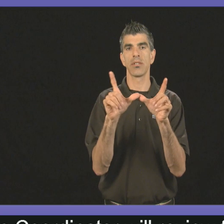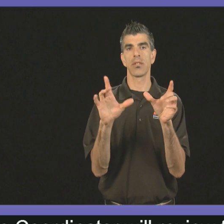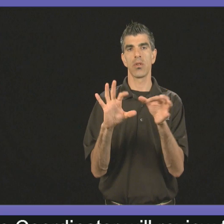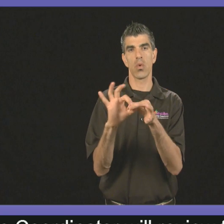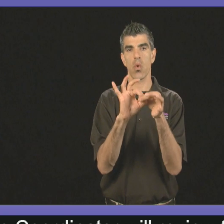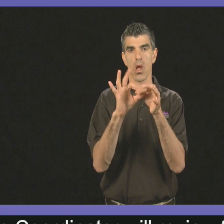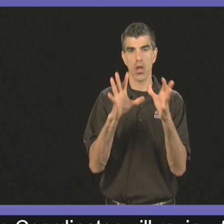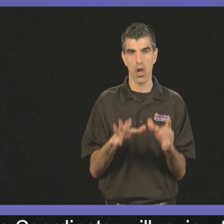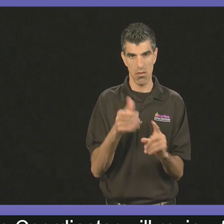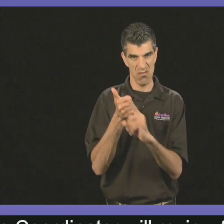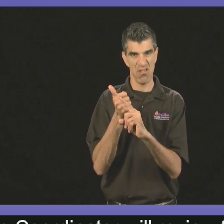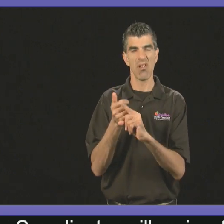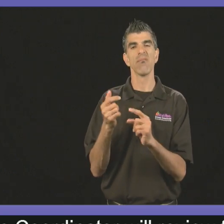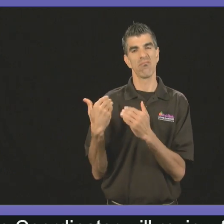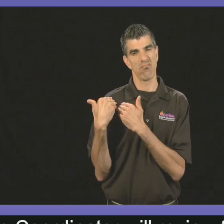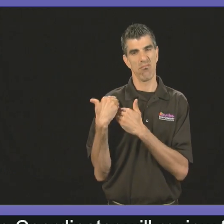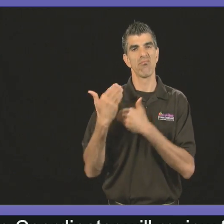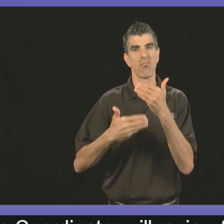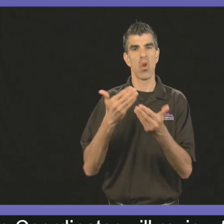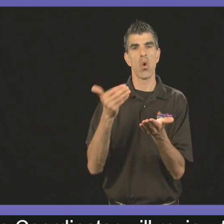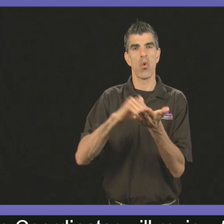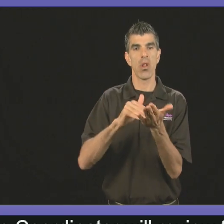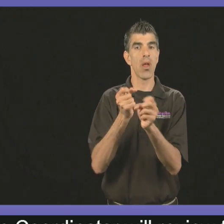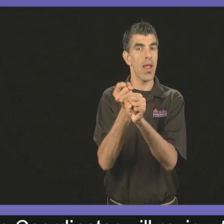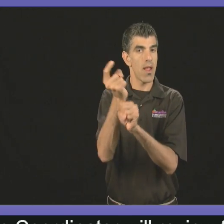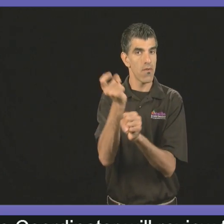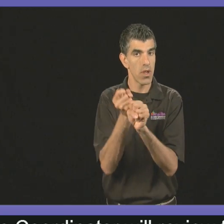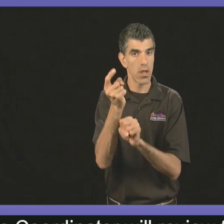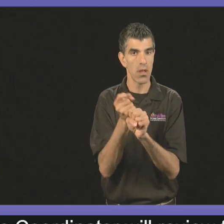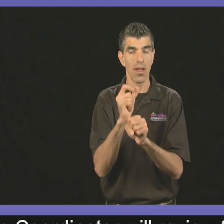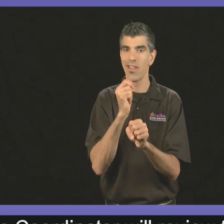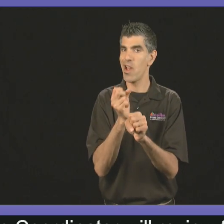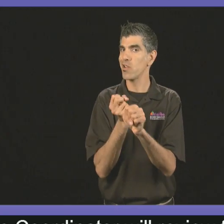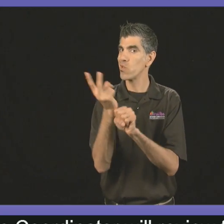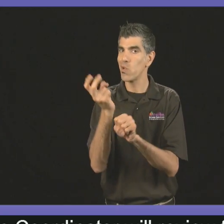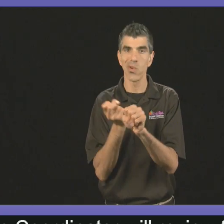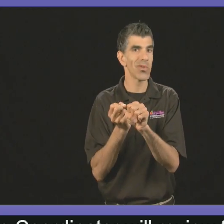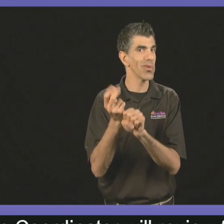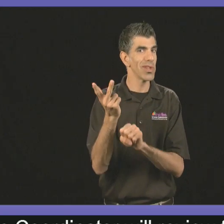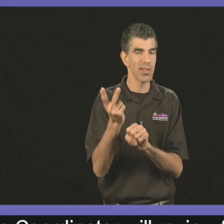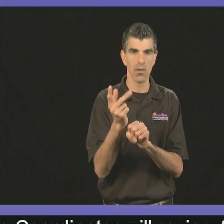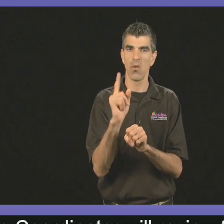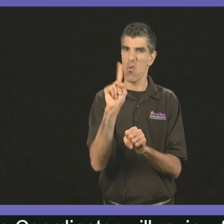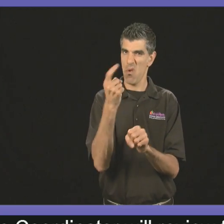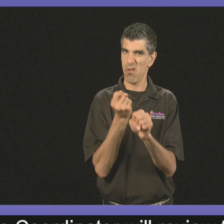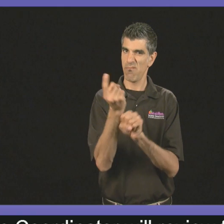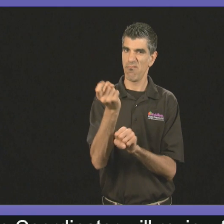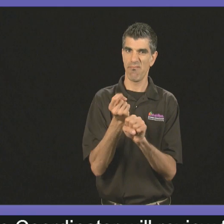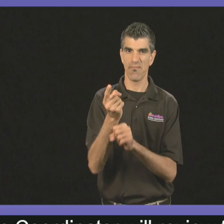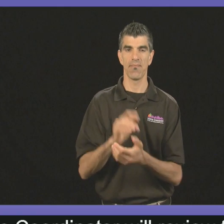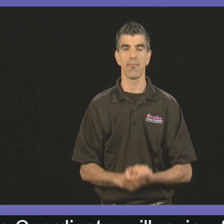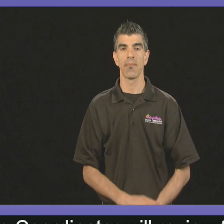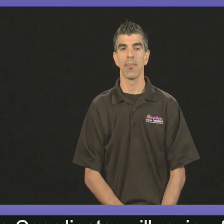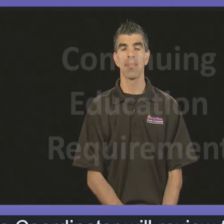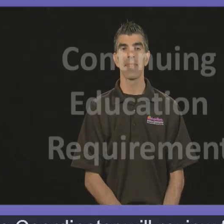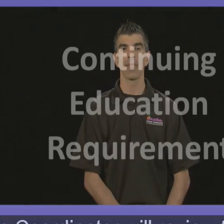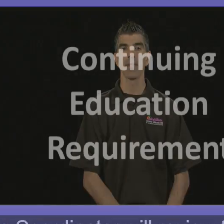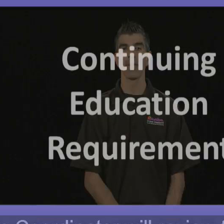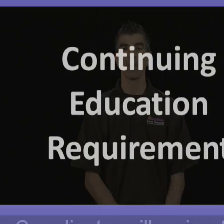The licensure coordinator will review the renewal applications on an annual basis.